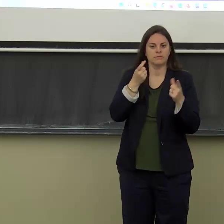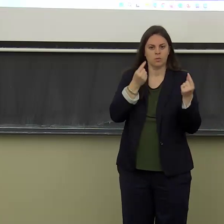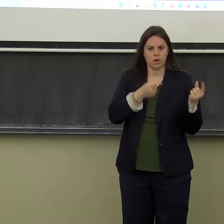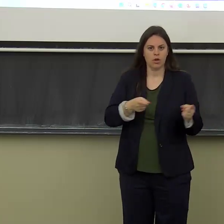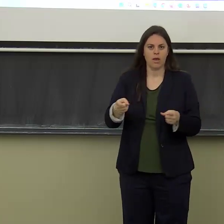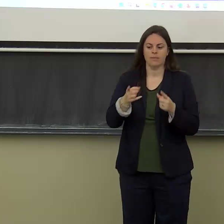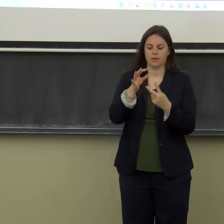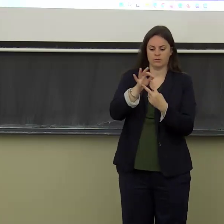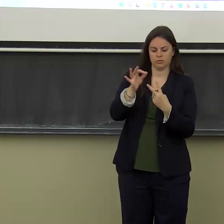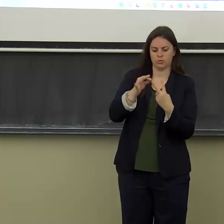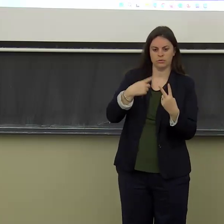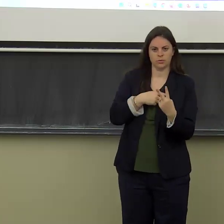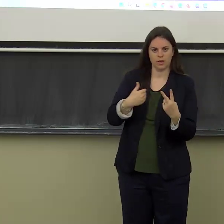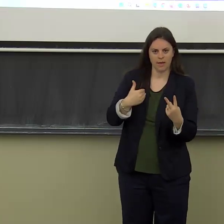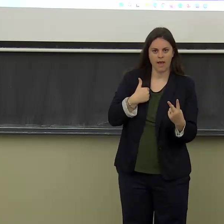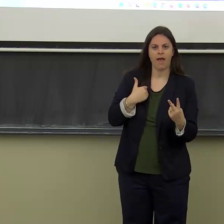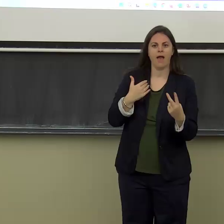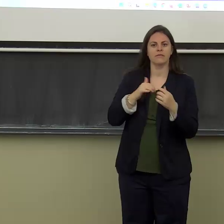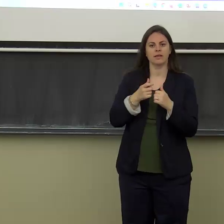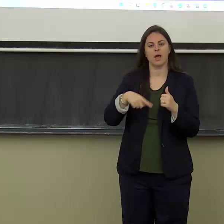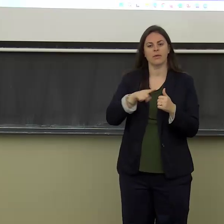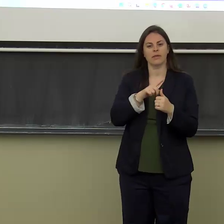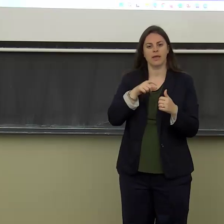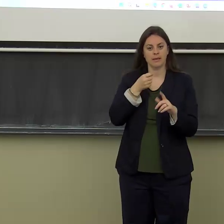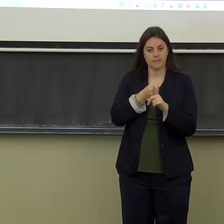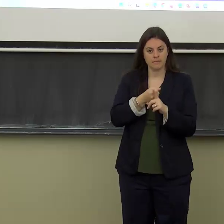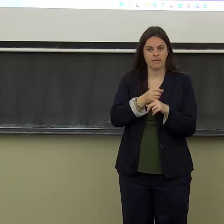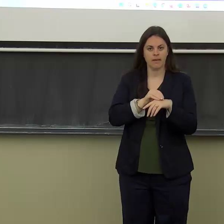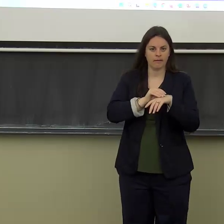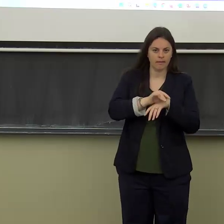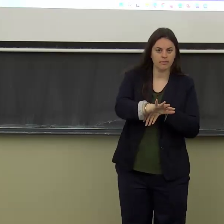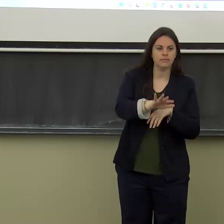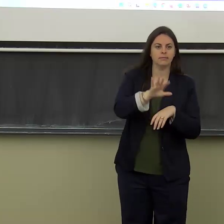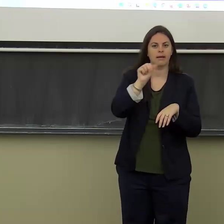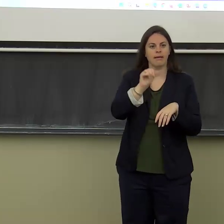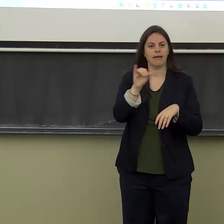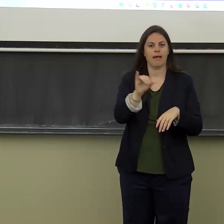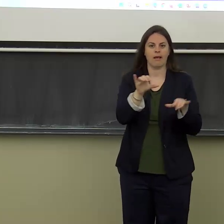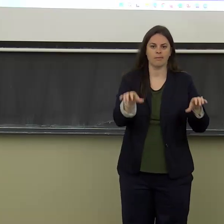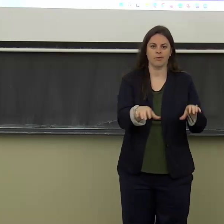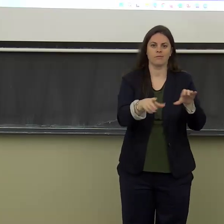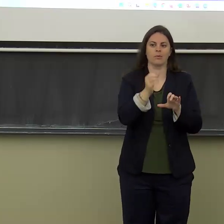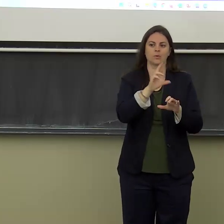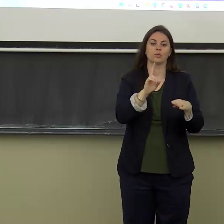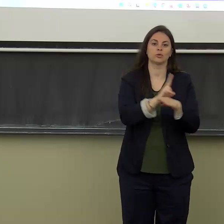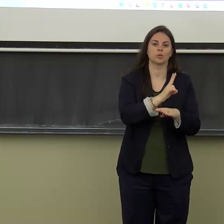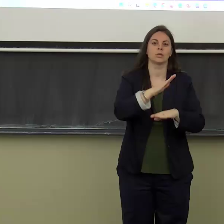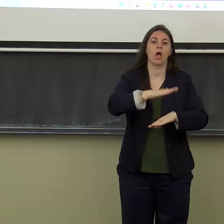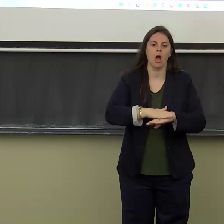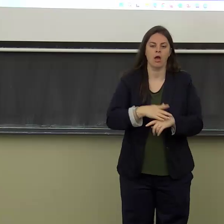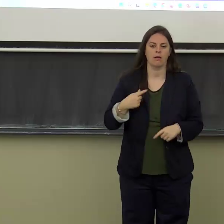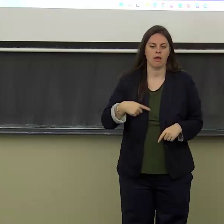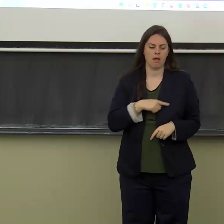choices we still have and how those choices impact how AI performs or is used on us.